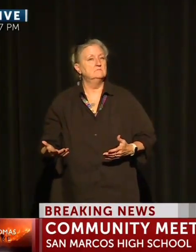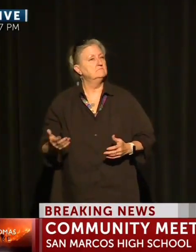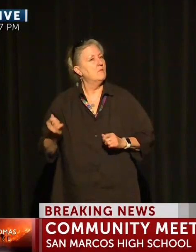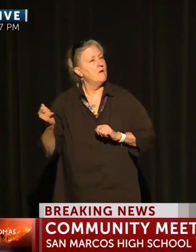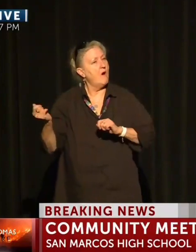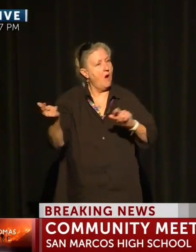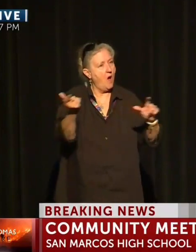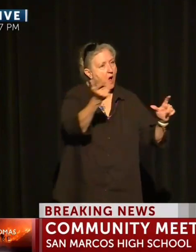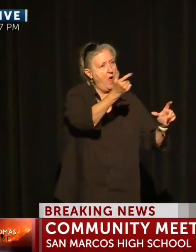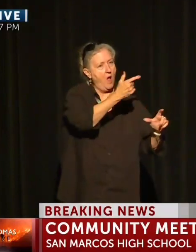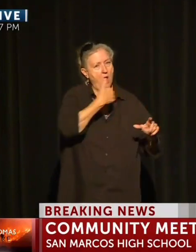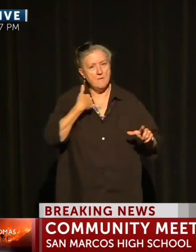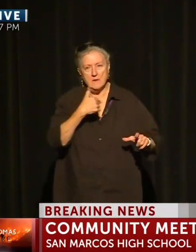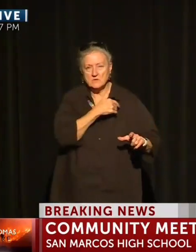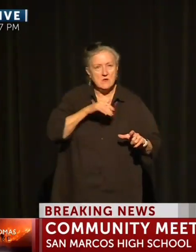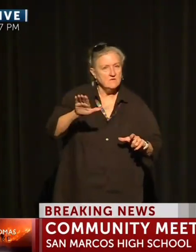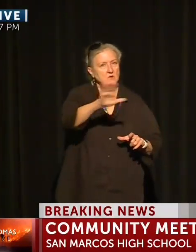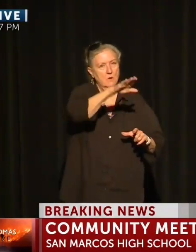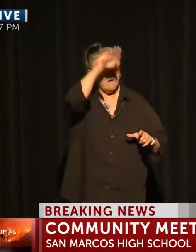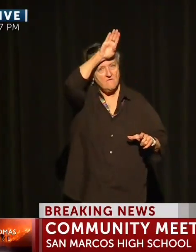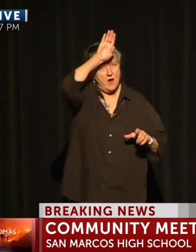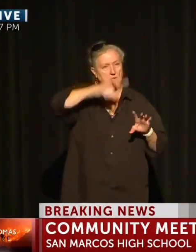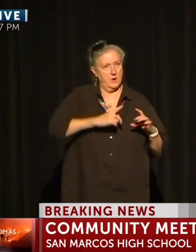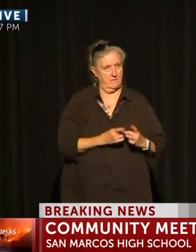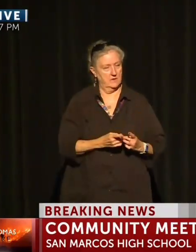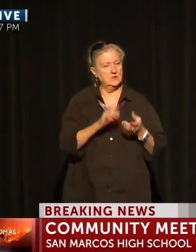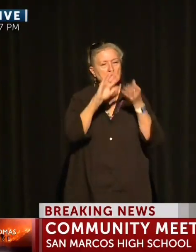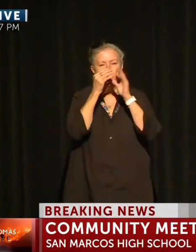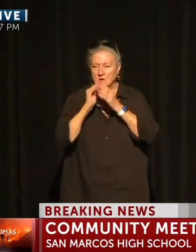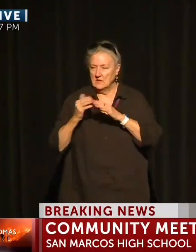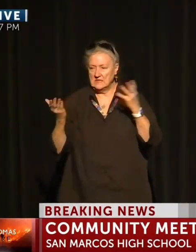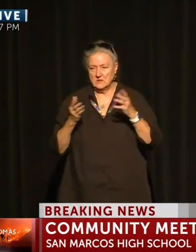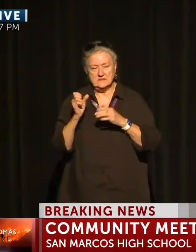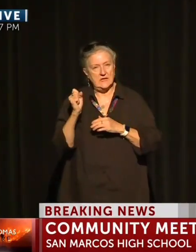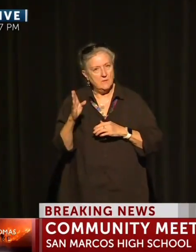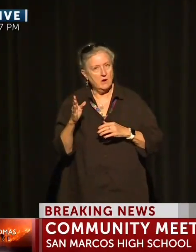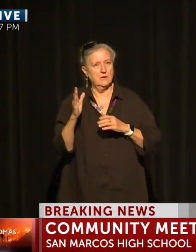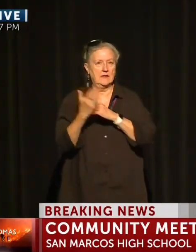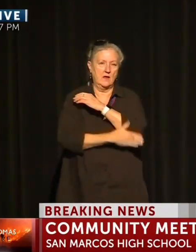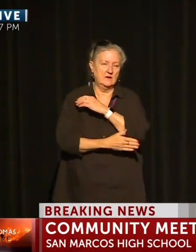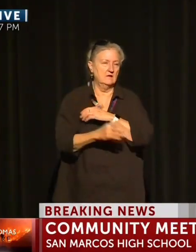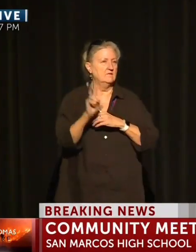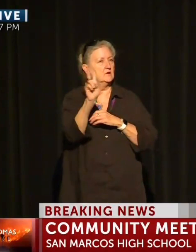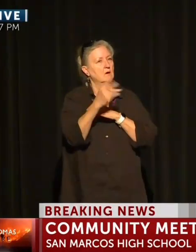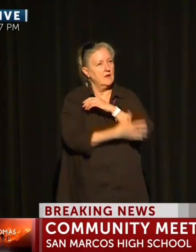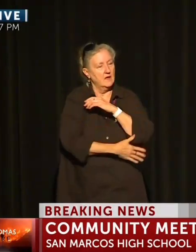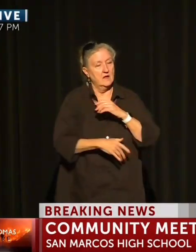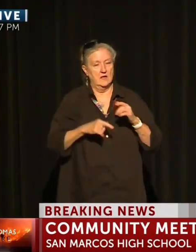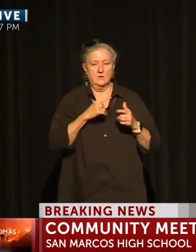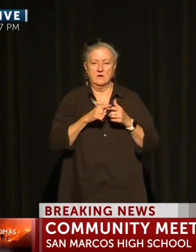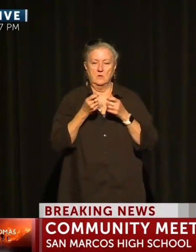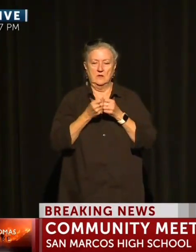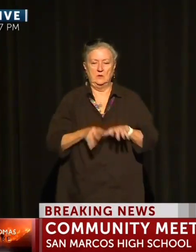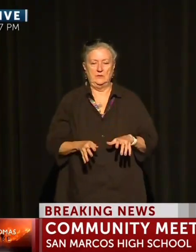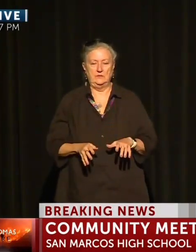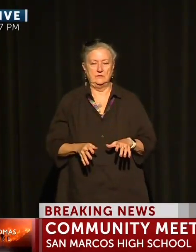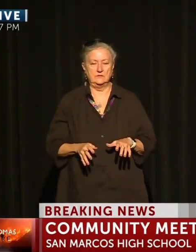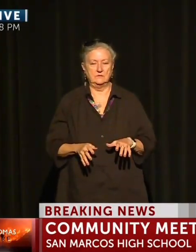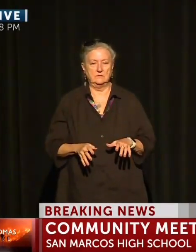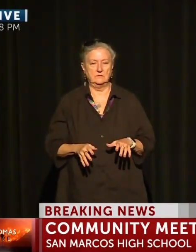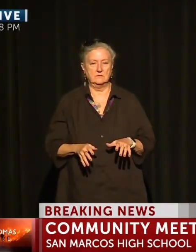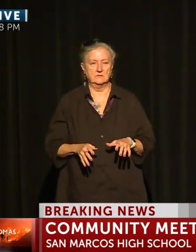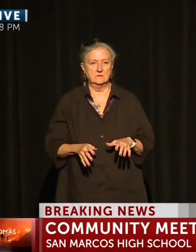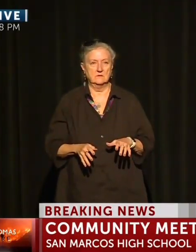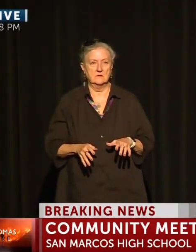we all consider ourselves your fire department, the communities of Santa Barbara County and Ventura County. And when we lose